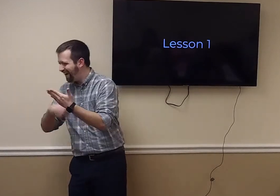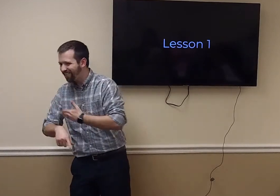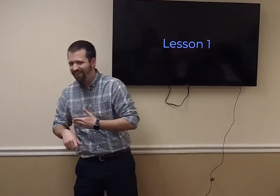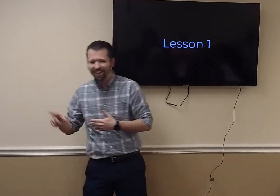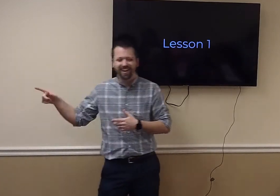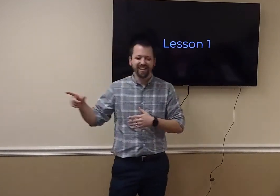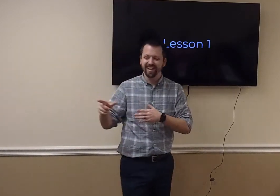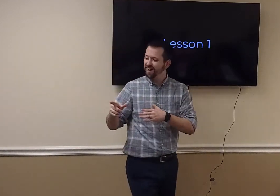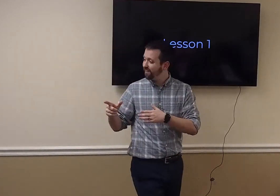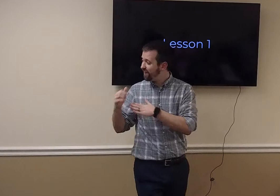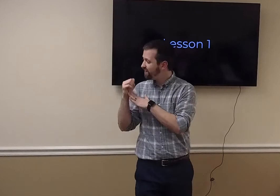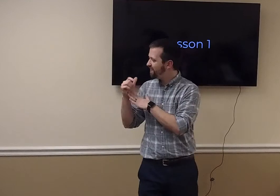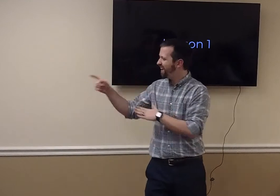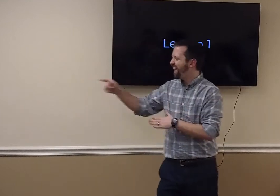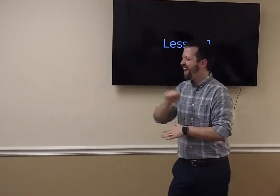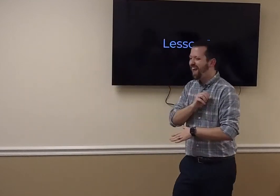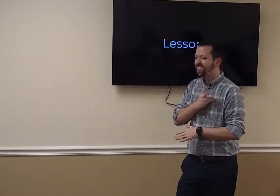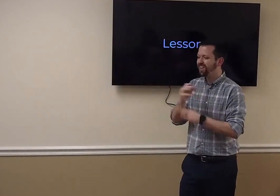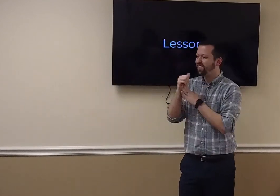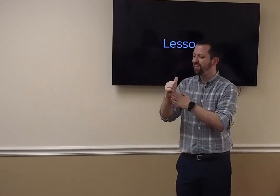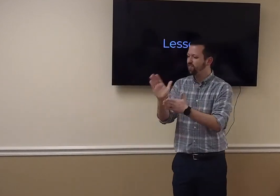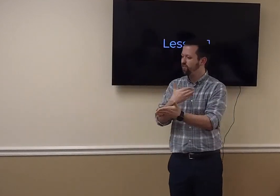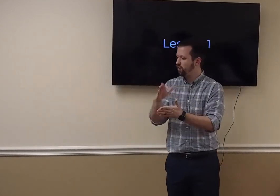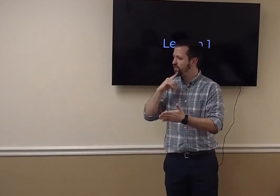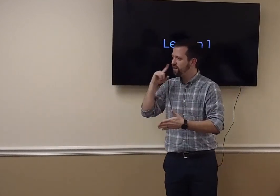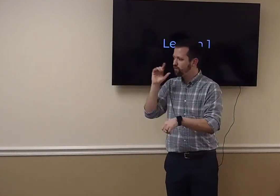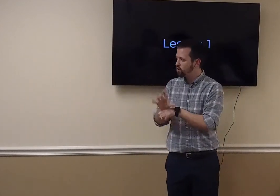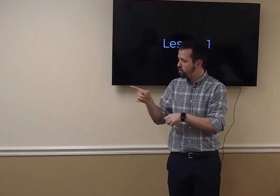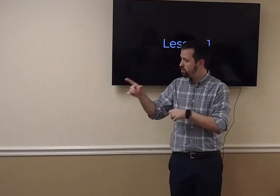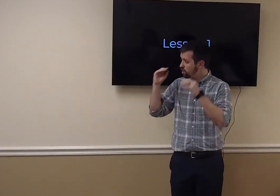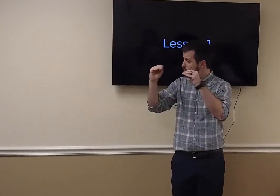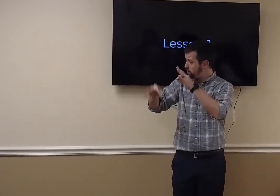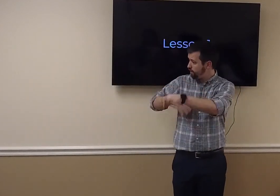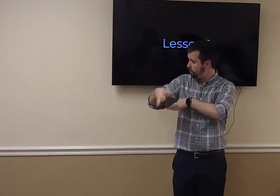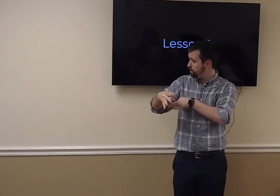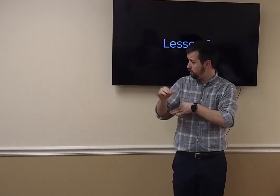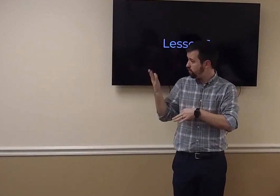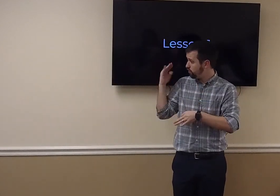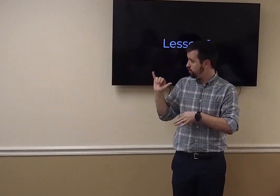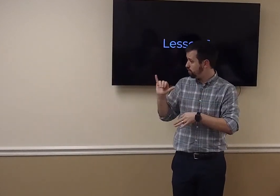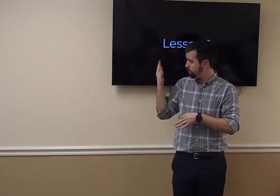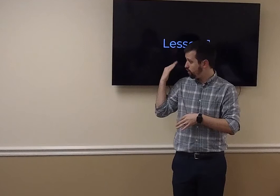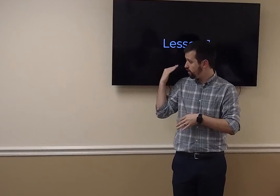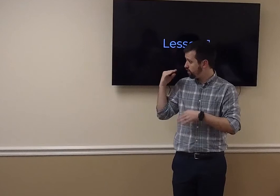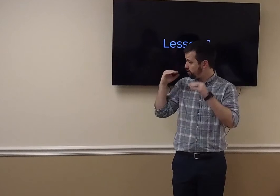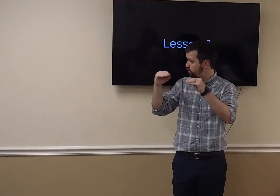Next week. Anthony here leads our Songs in Deaf Church, and you've taught for me also before. So you've